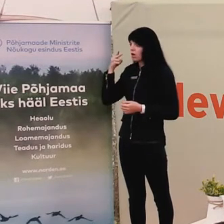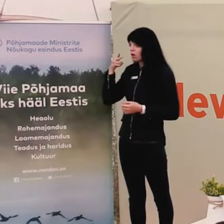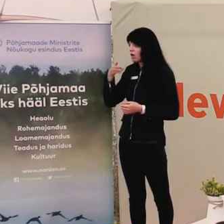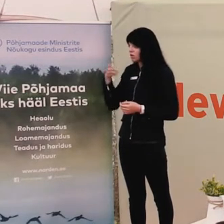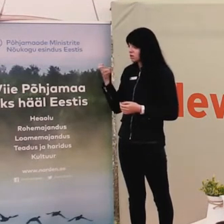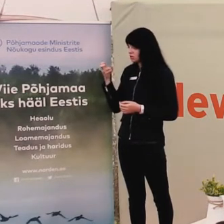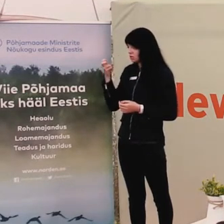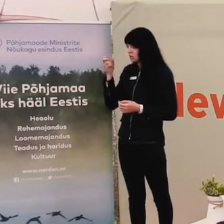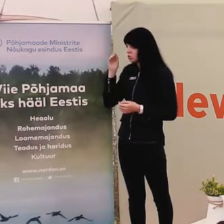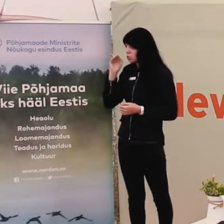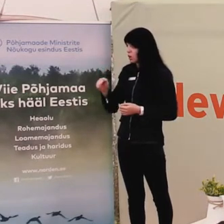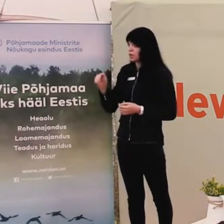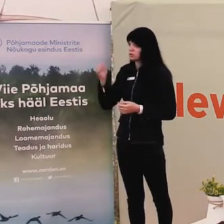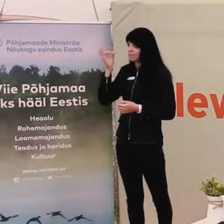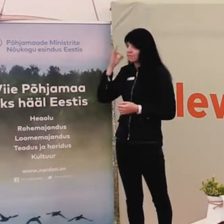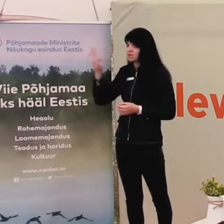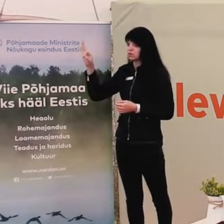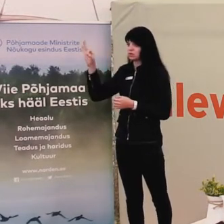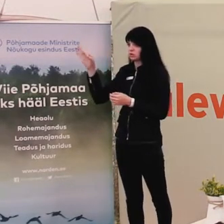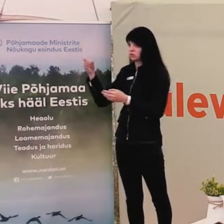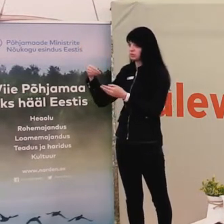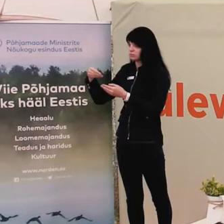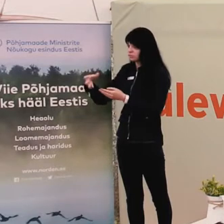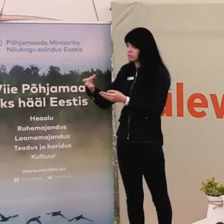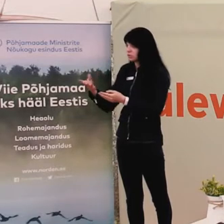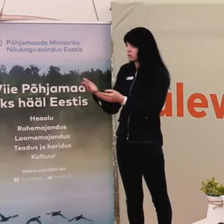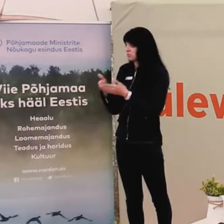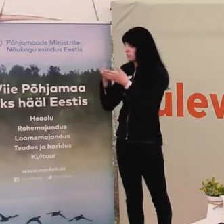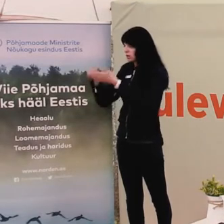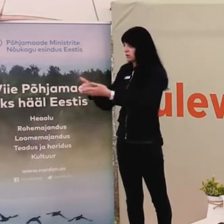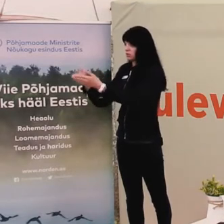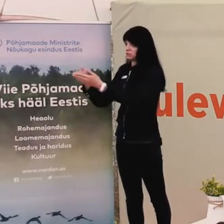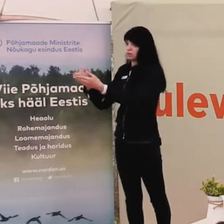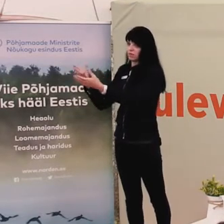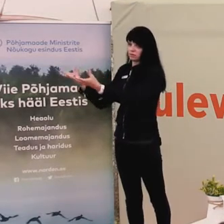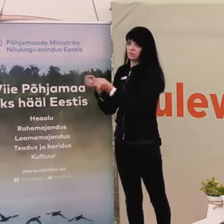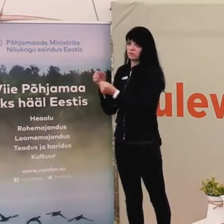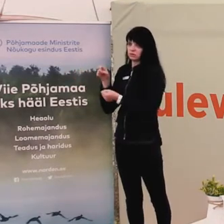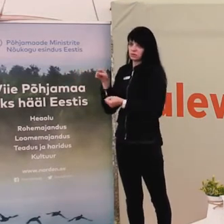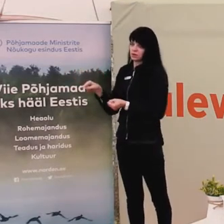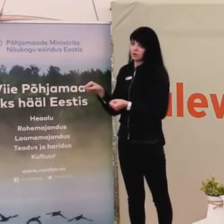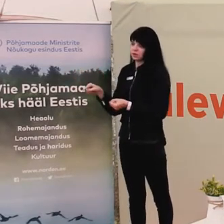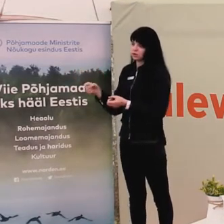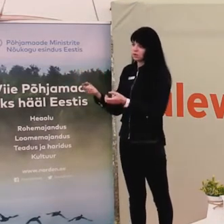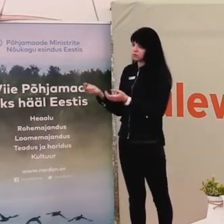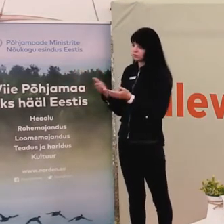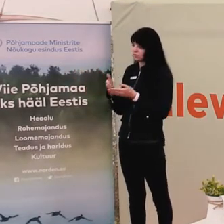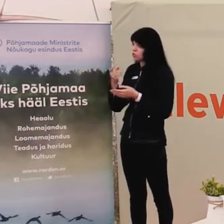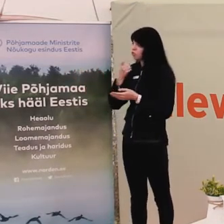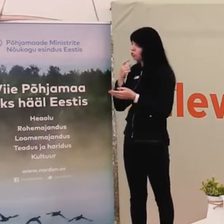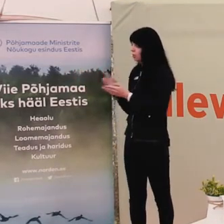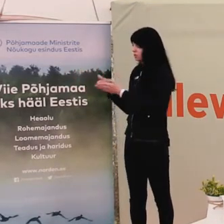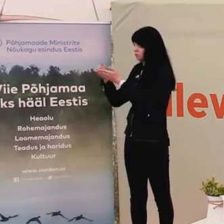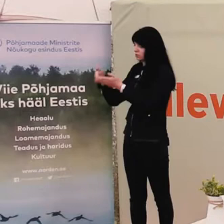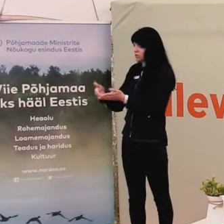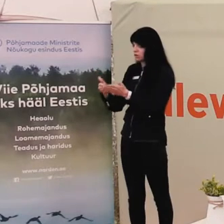each year for this shipping companies who are making trips from Helsinki to Tallinn and from Helsinki